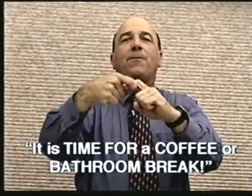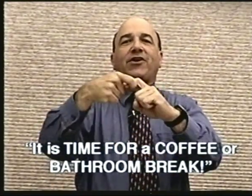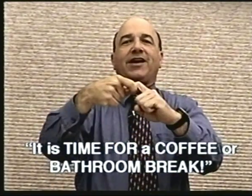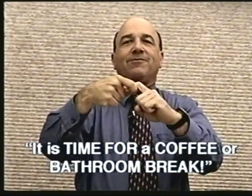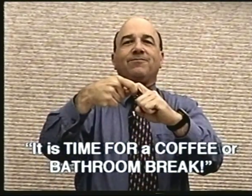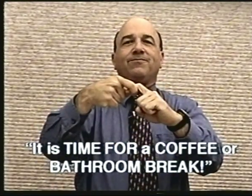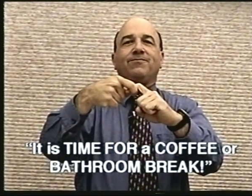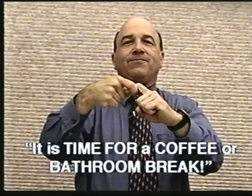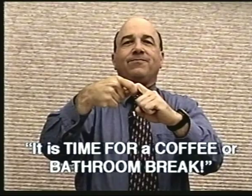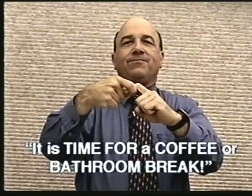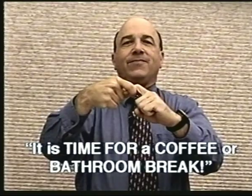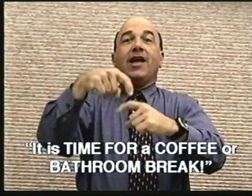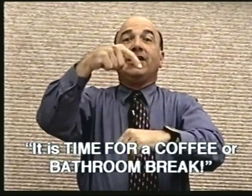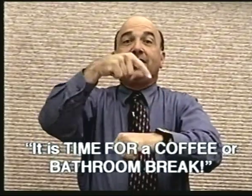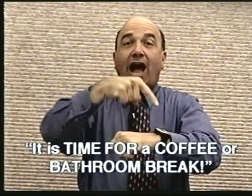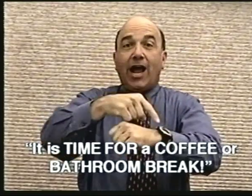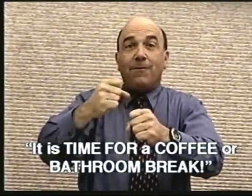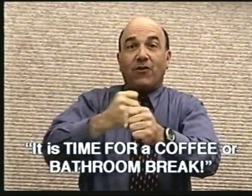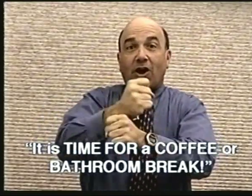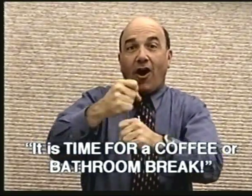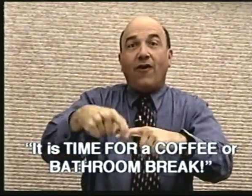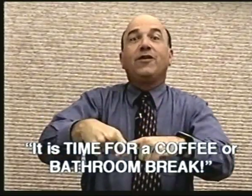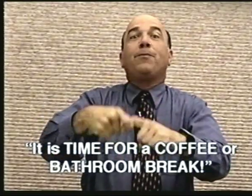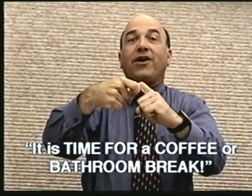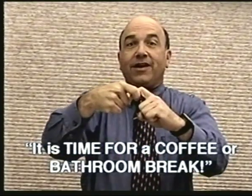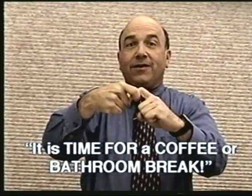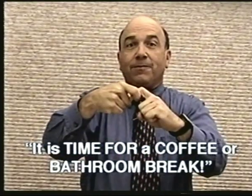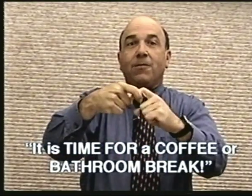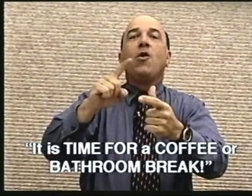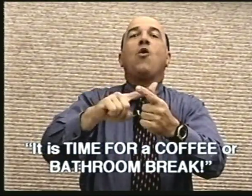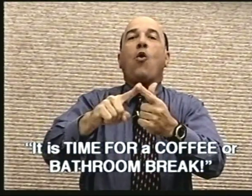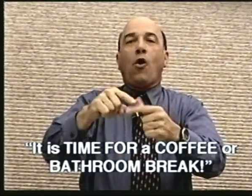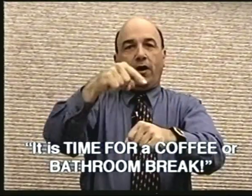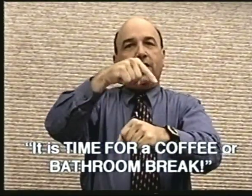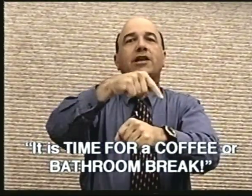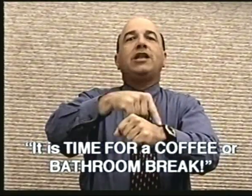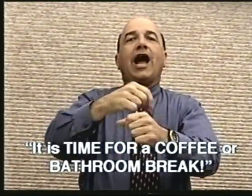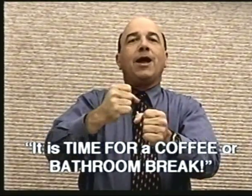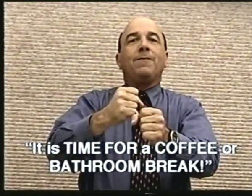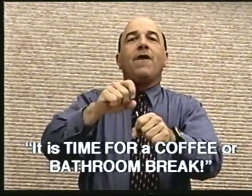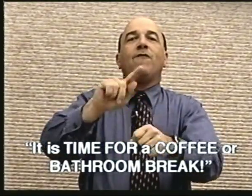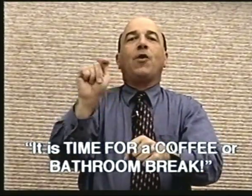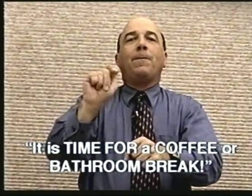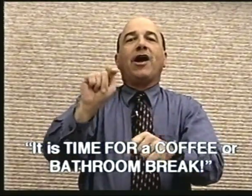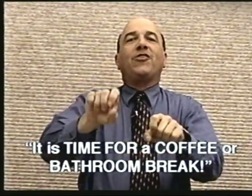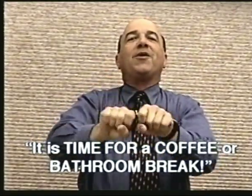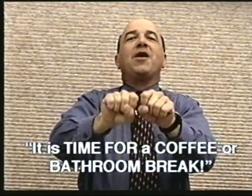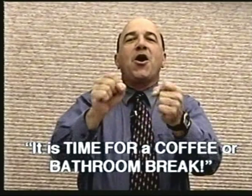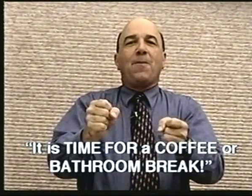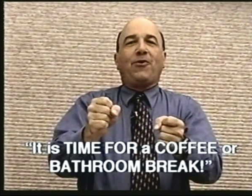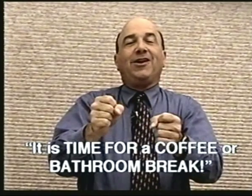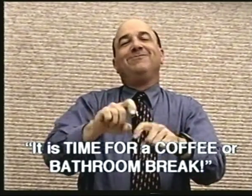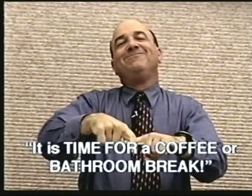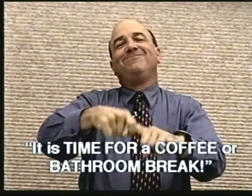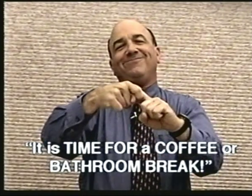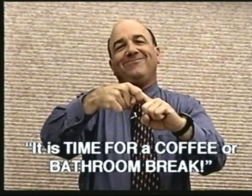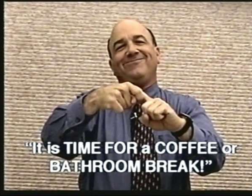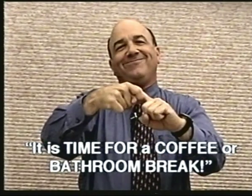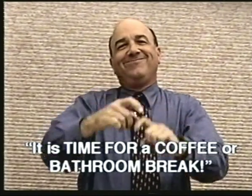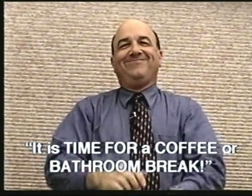break. Time for coffee break, or time for bathroom break.